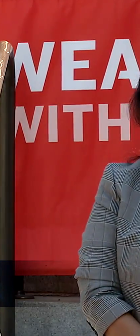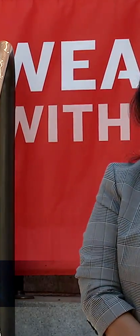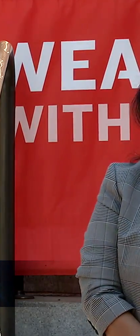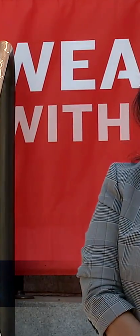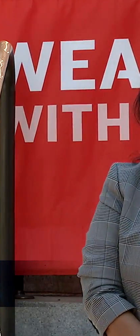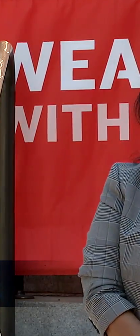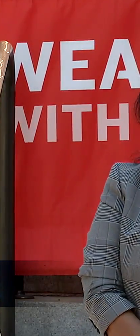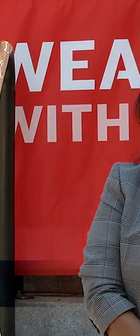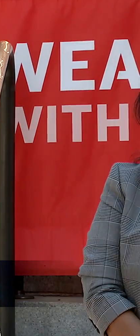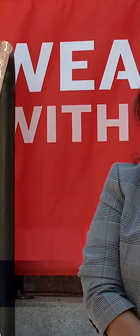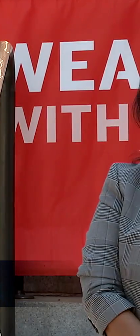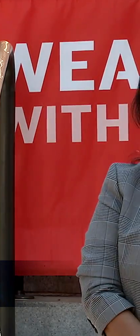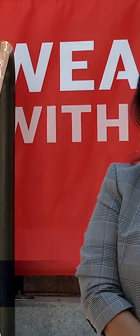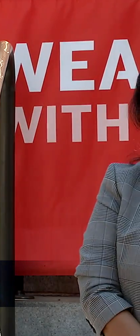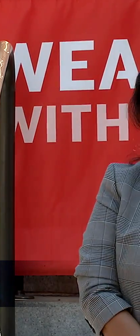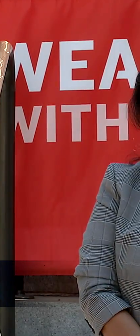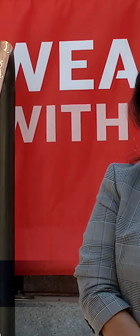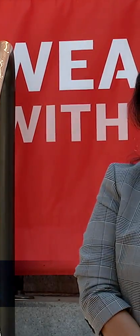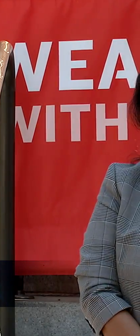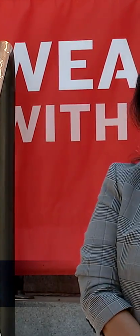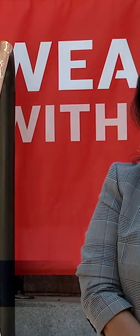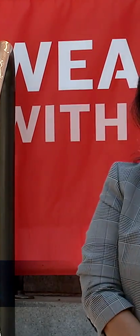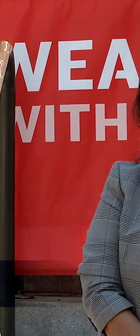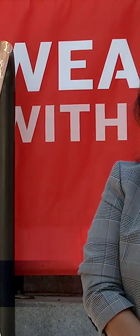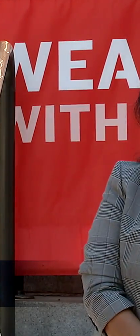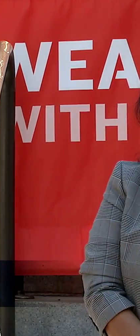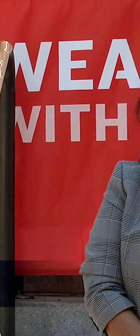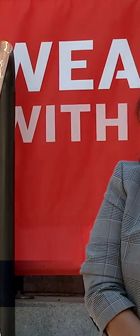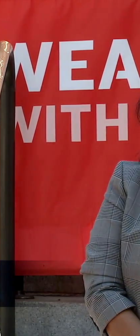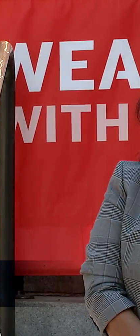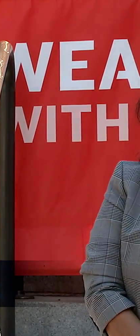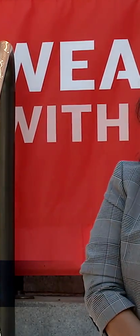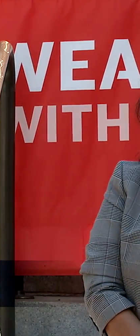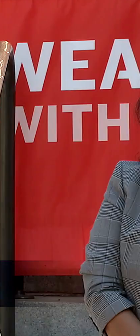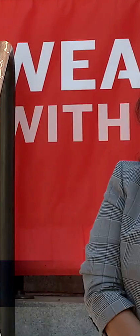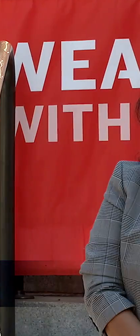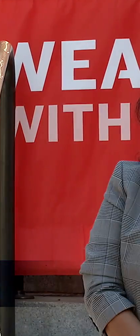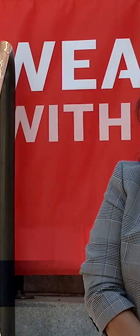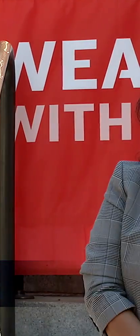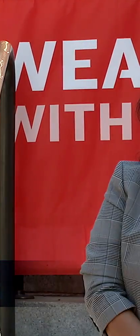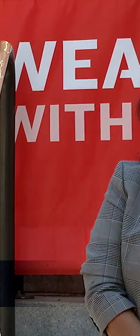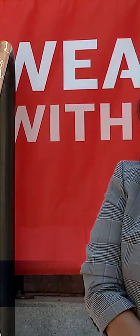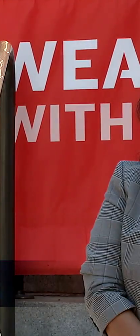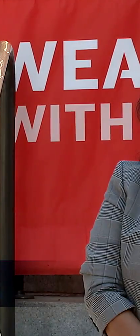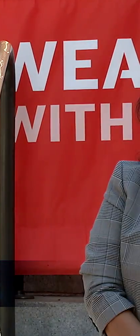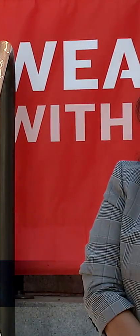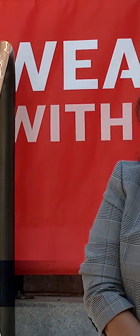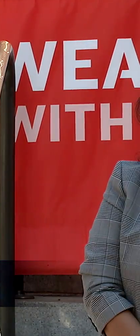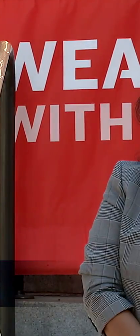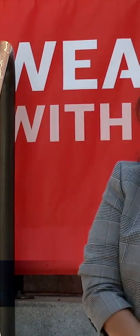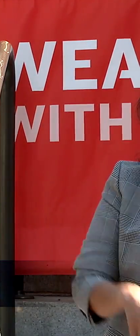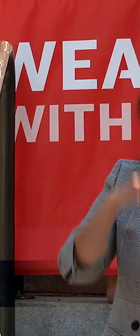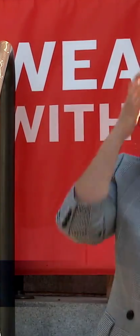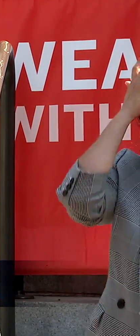zone. We'll continue our zero tolerance efforts and we'll welcome input from the broader community on ways that we can improve